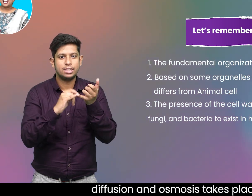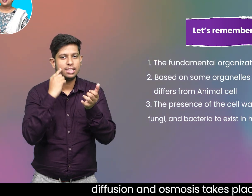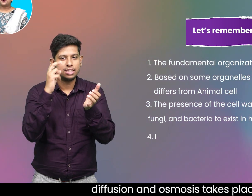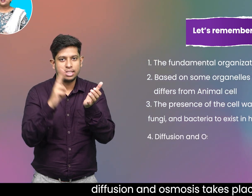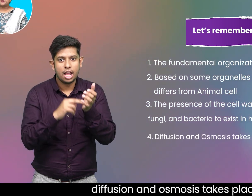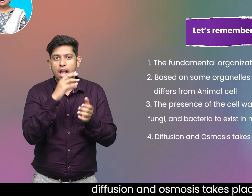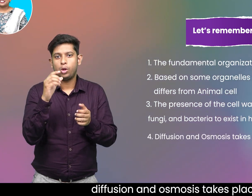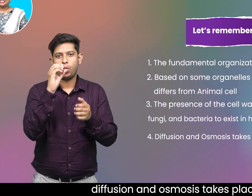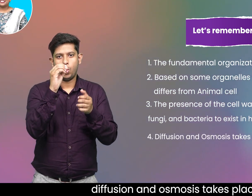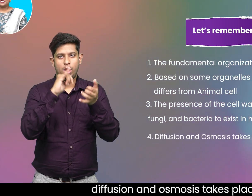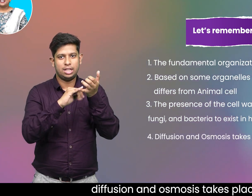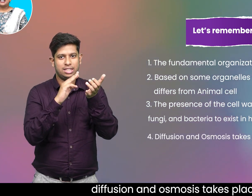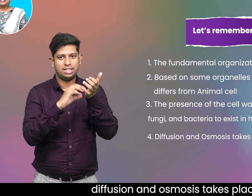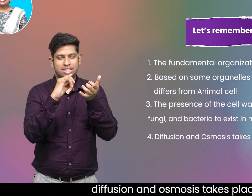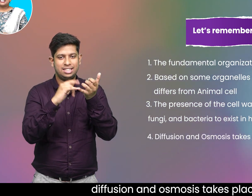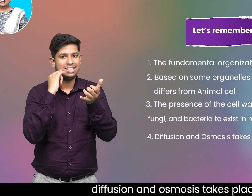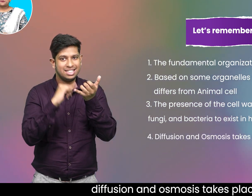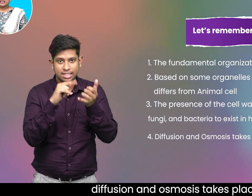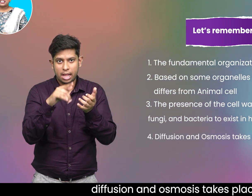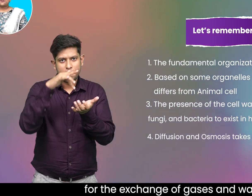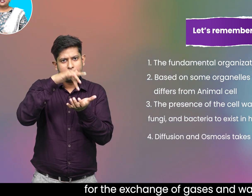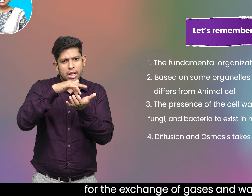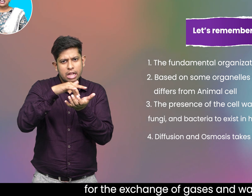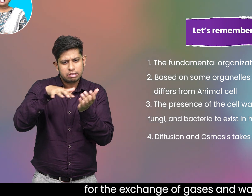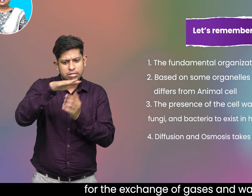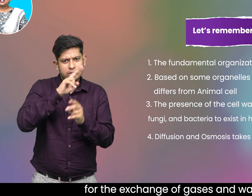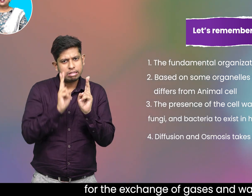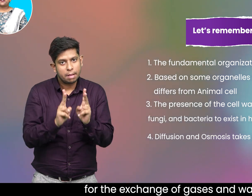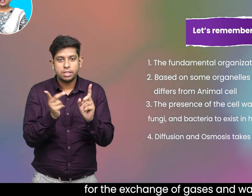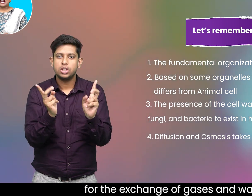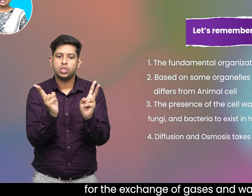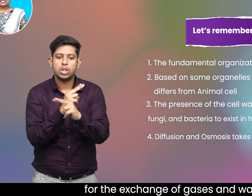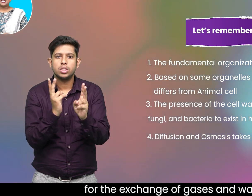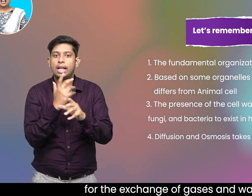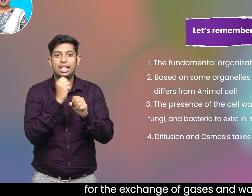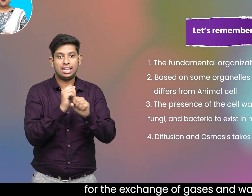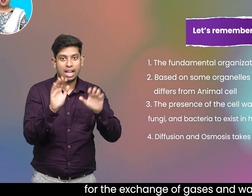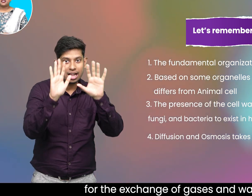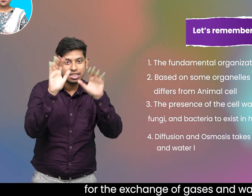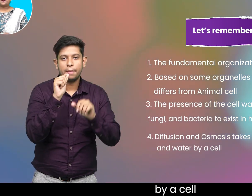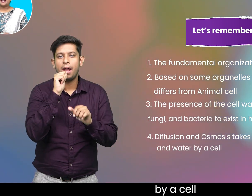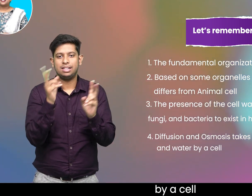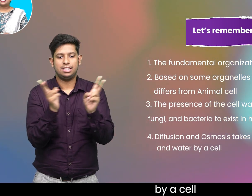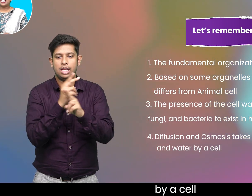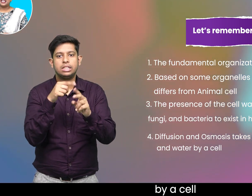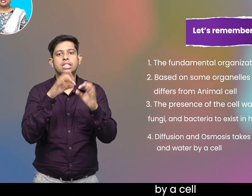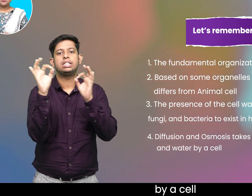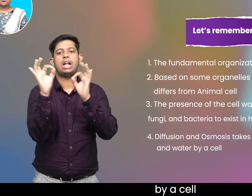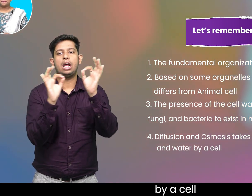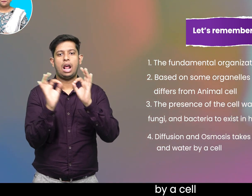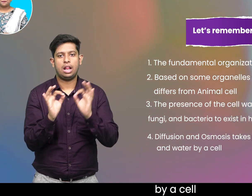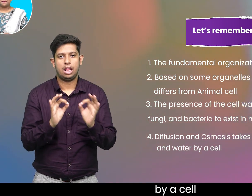Diffusion and osmosis takes place for the exchange of gases and water by a